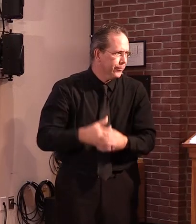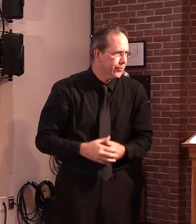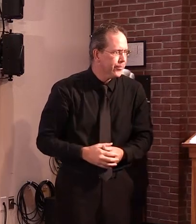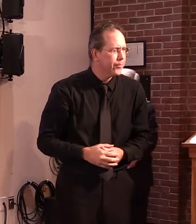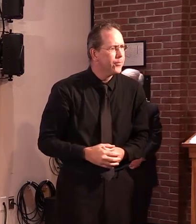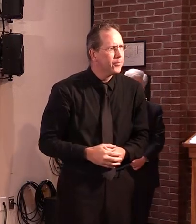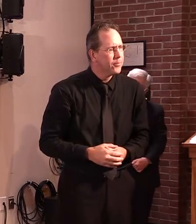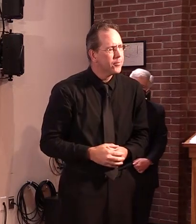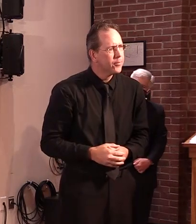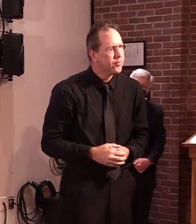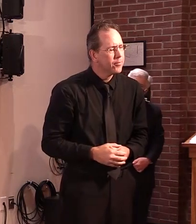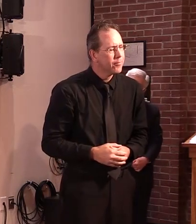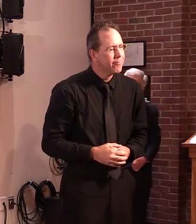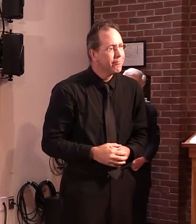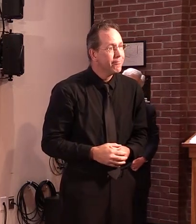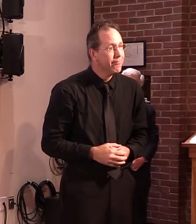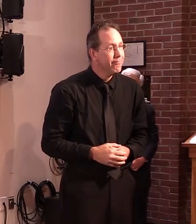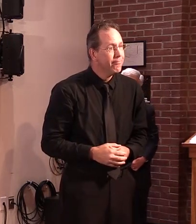health challenge.